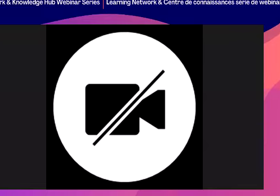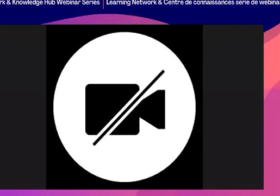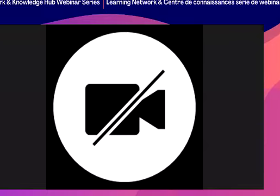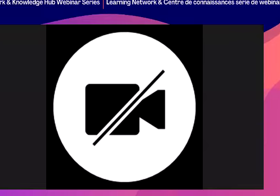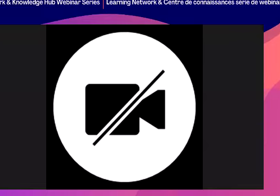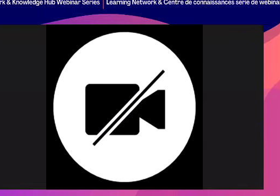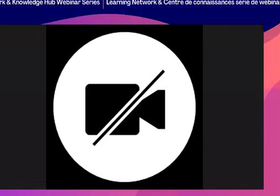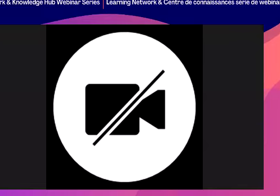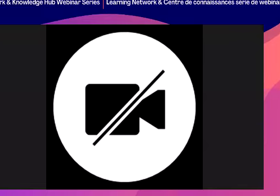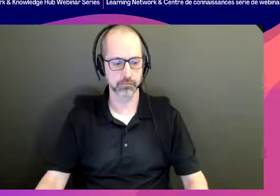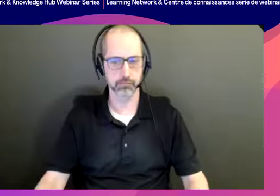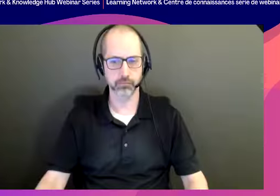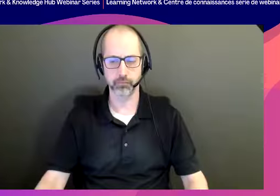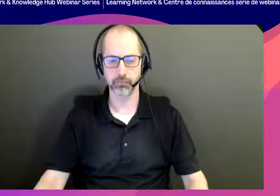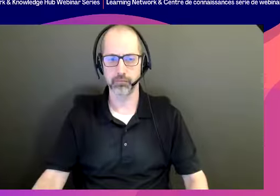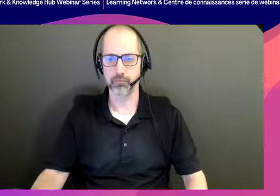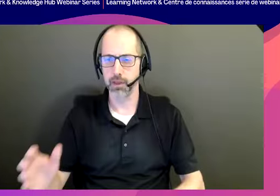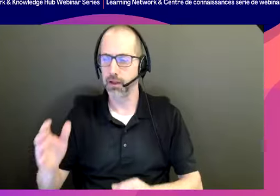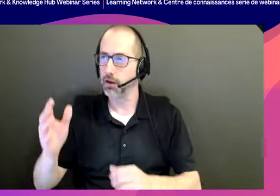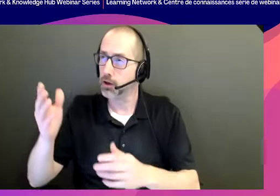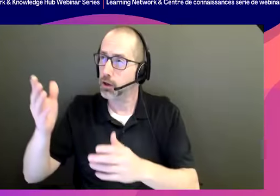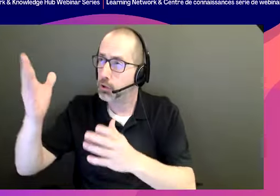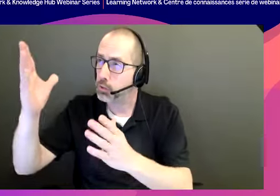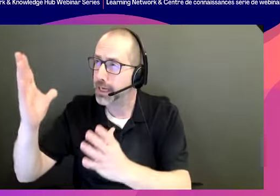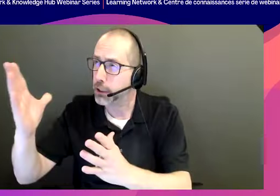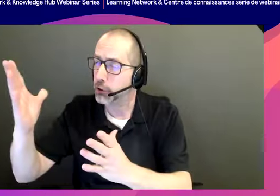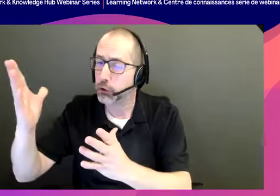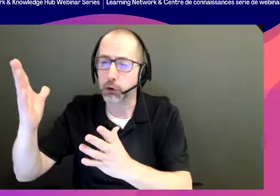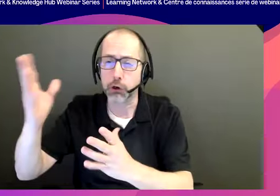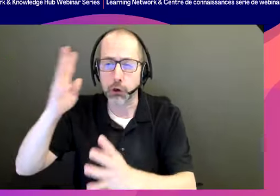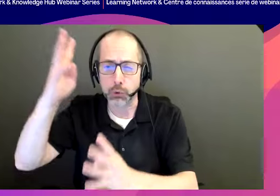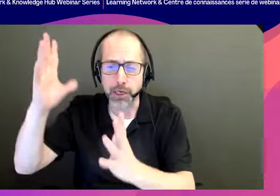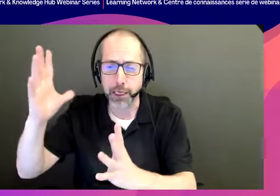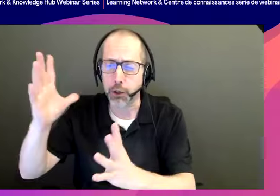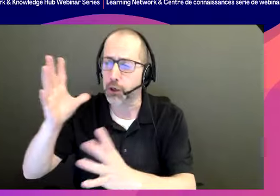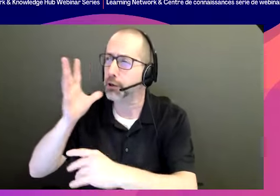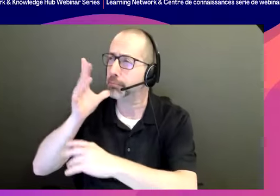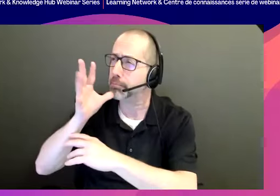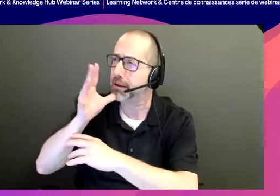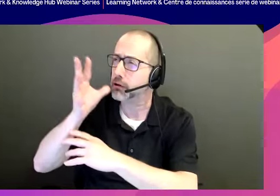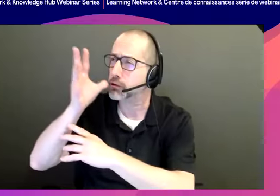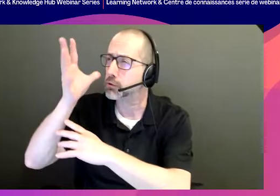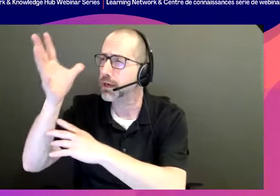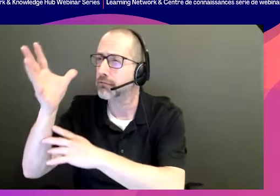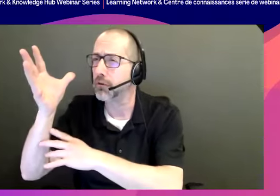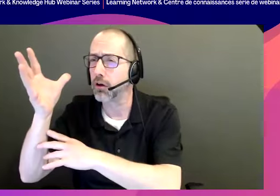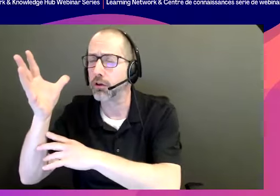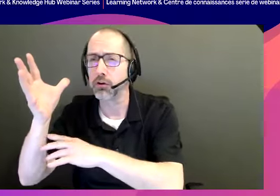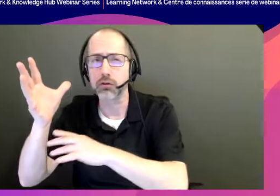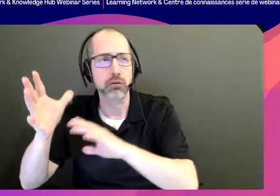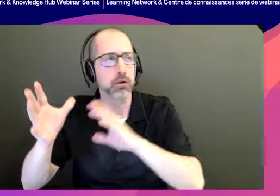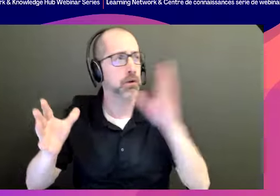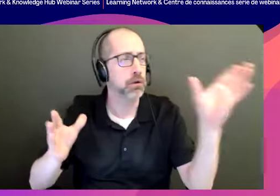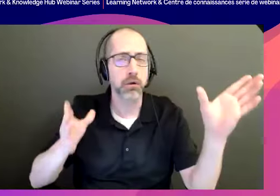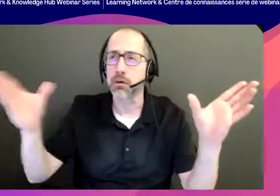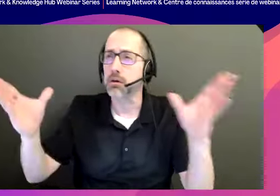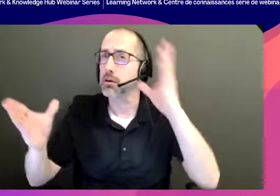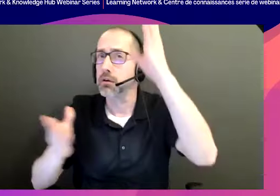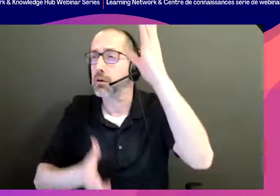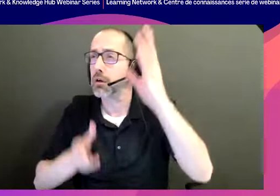Thank you, Creator, grandmothers, grandfathers. Spirit of the four directions, Mother Earth, Father Sky, our own spirits.